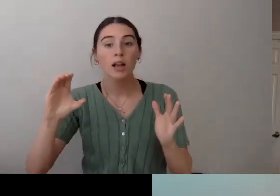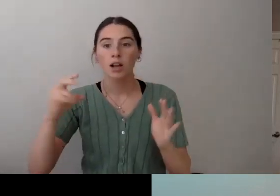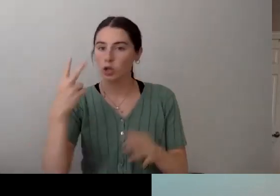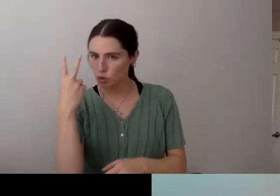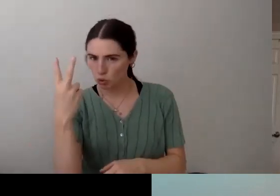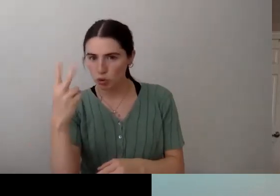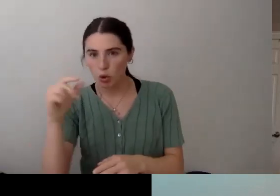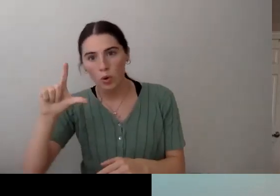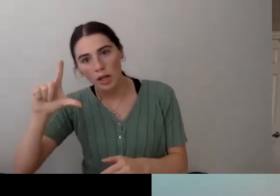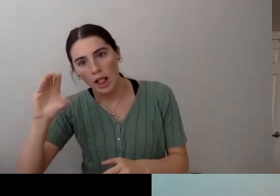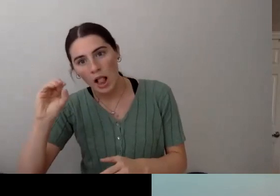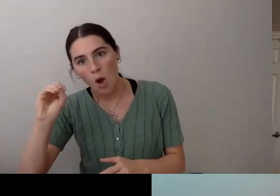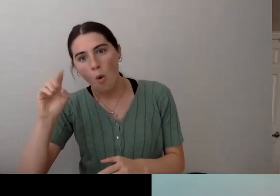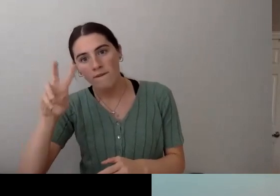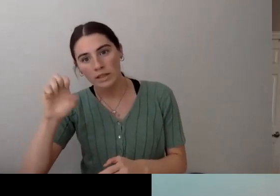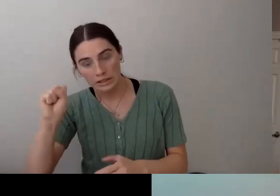need 1 egg